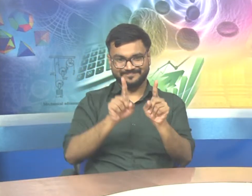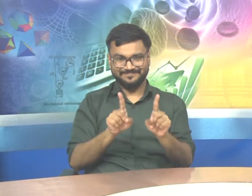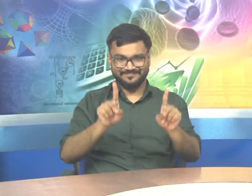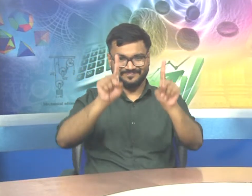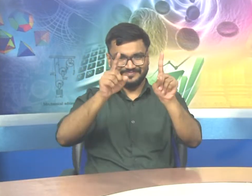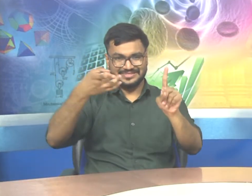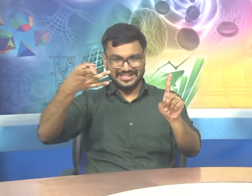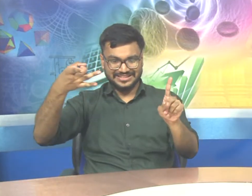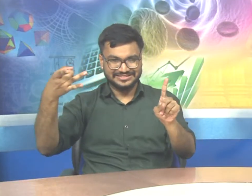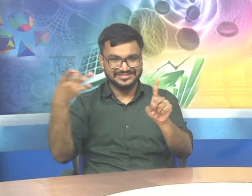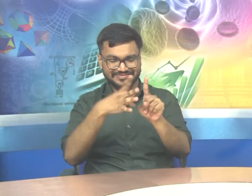These vibrations